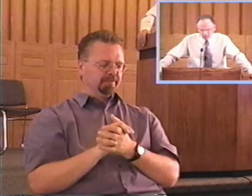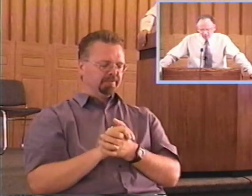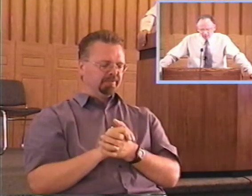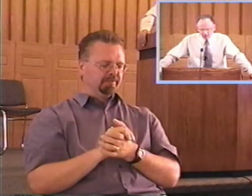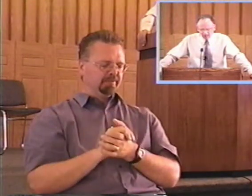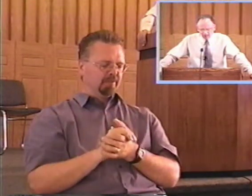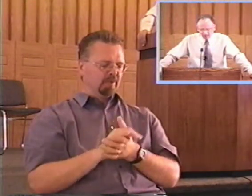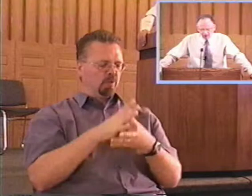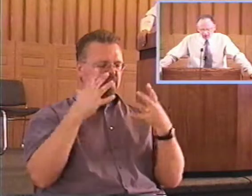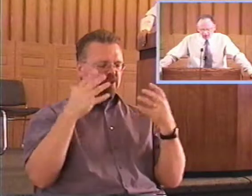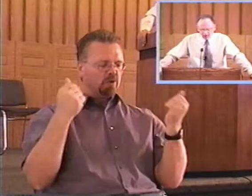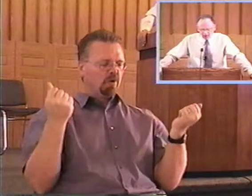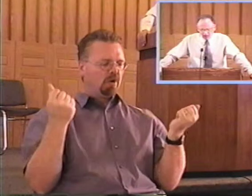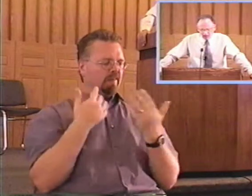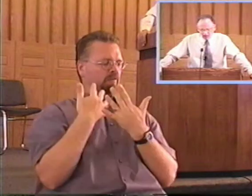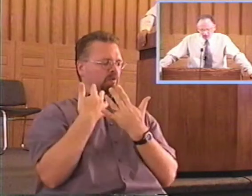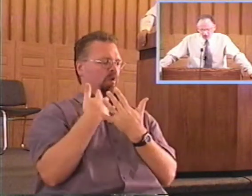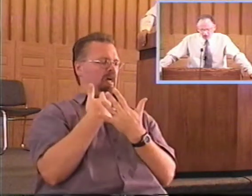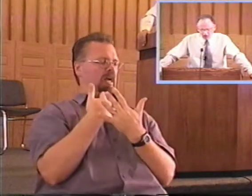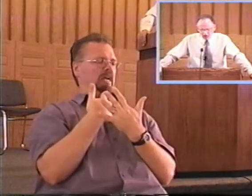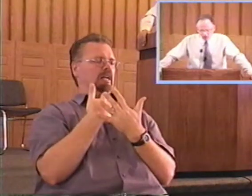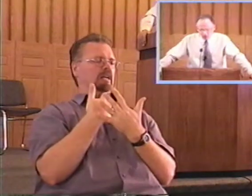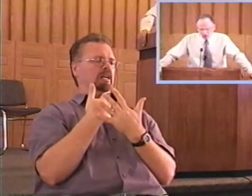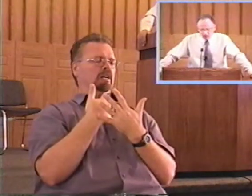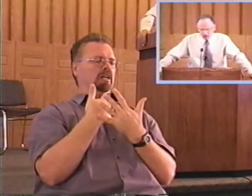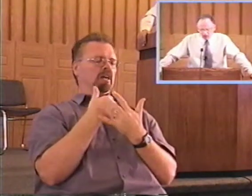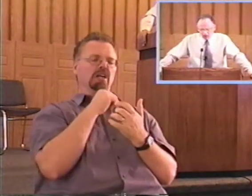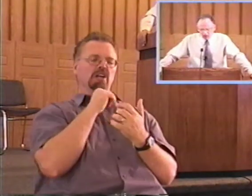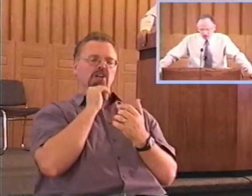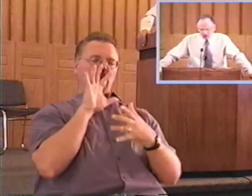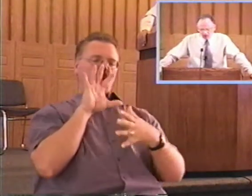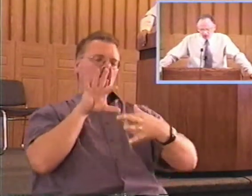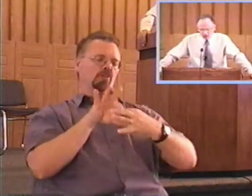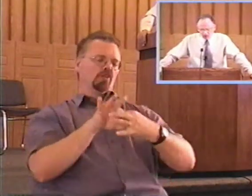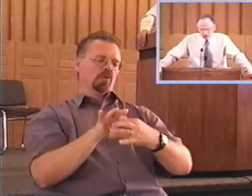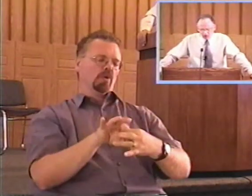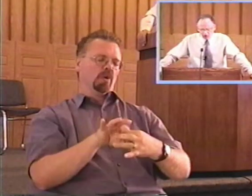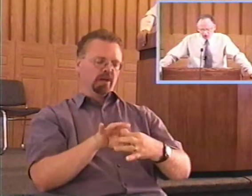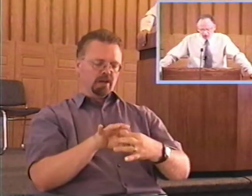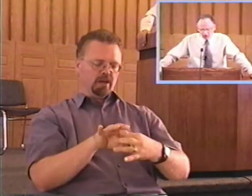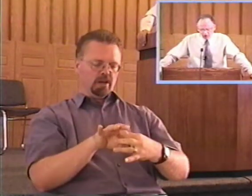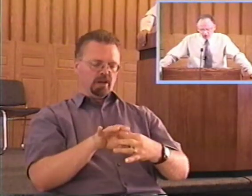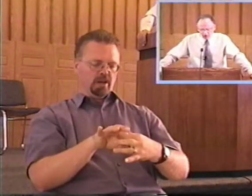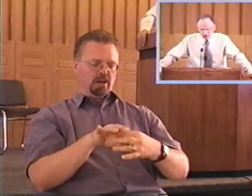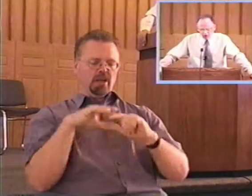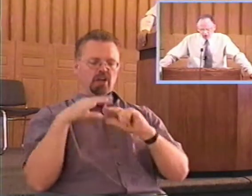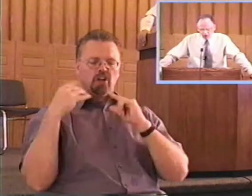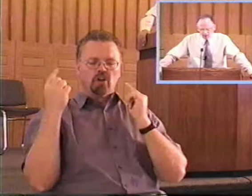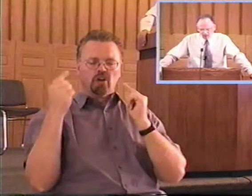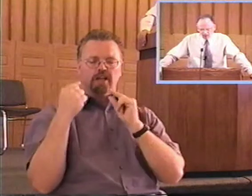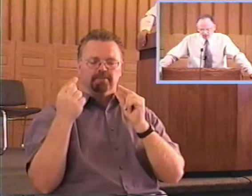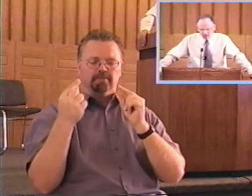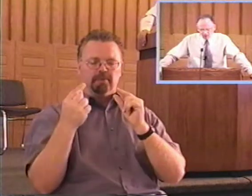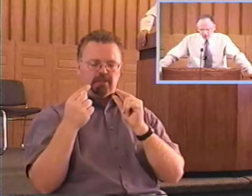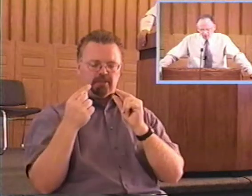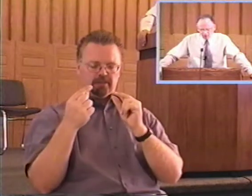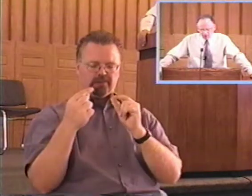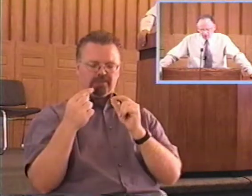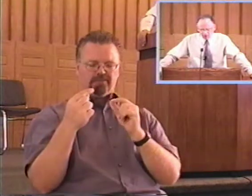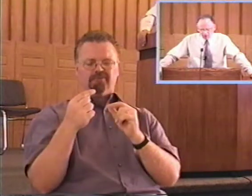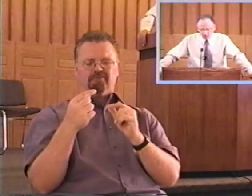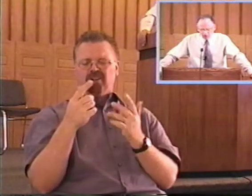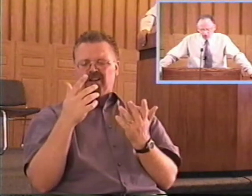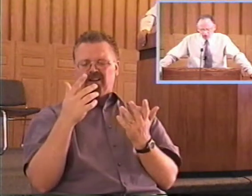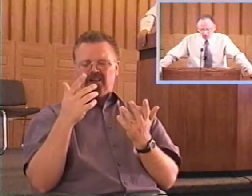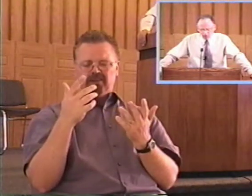We're so afraid to not join in the gossip session because our friends